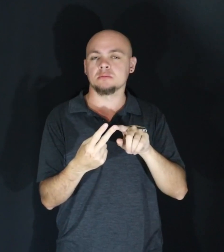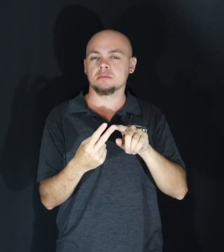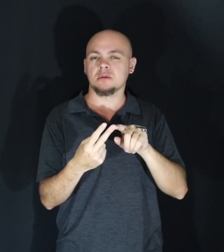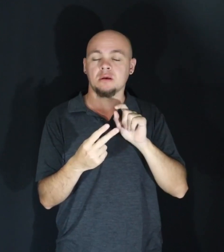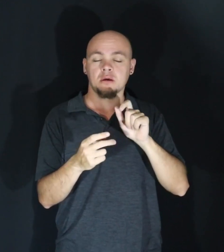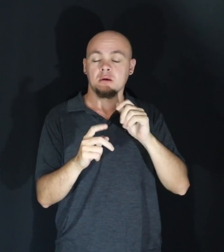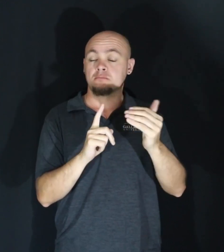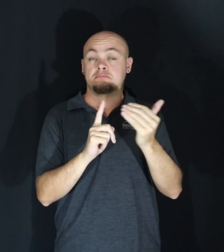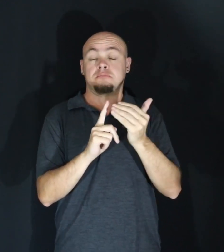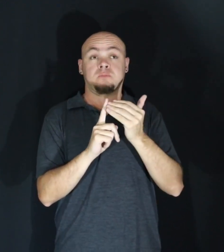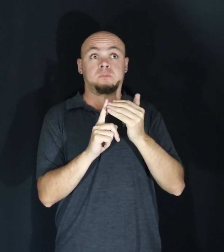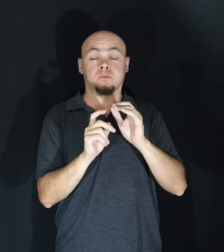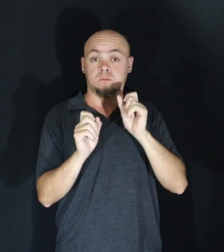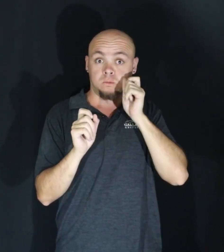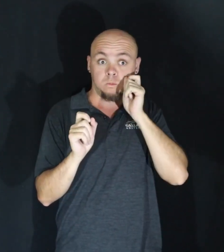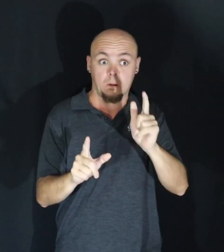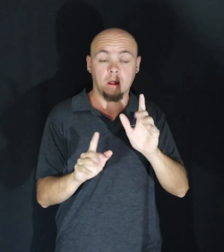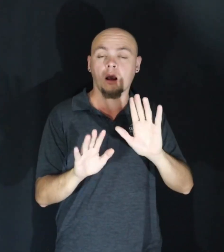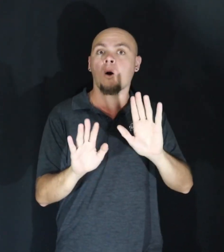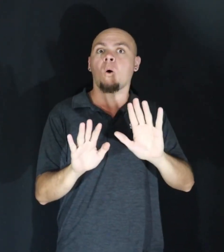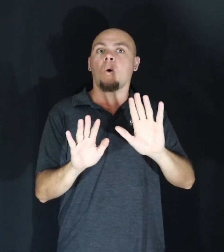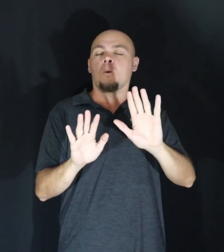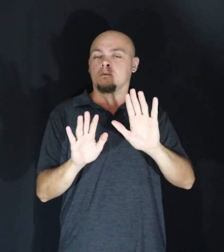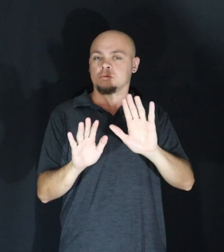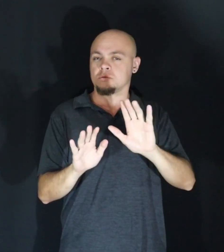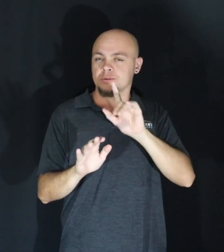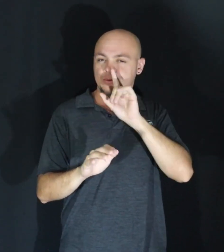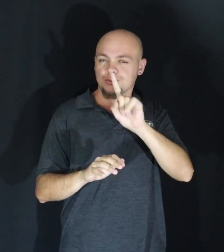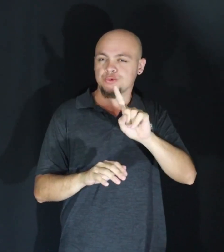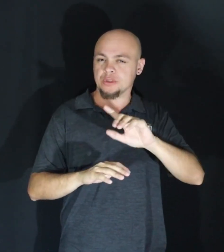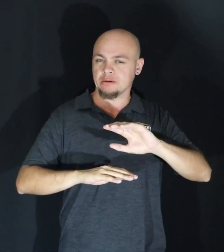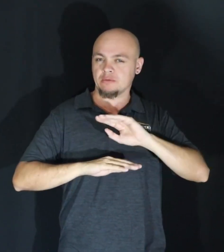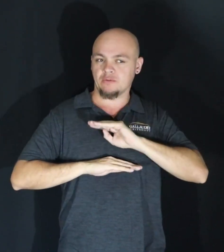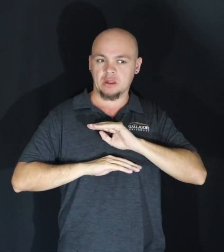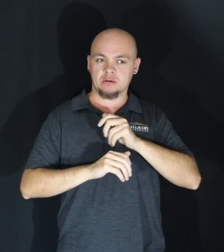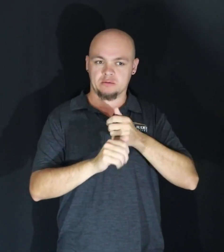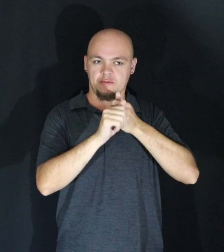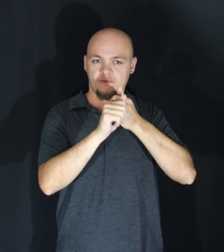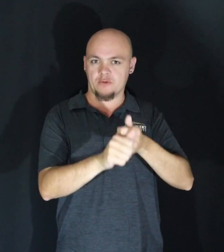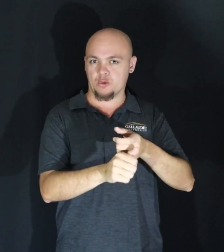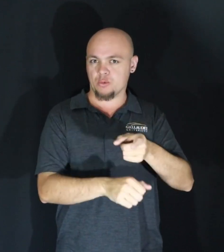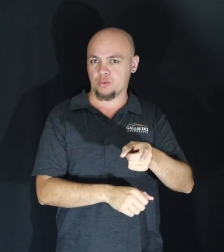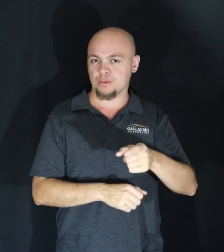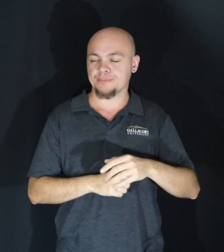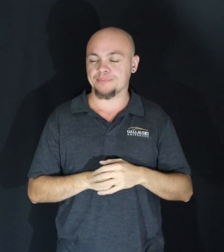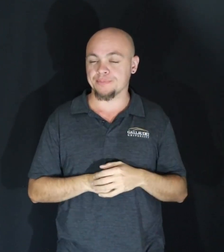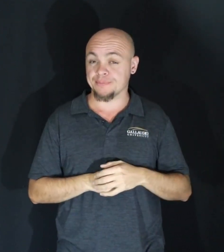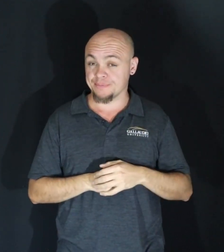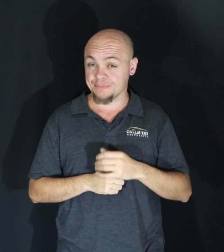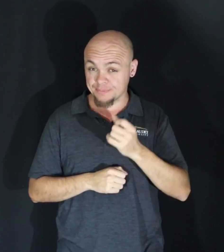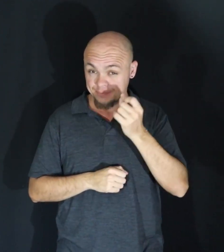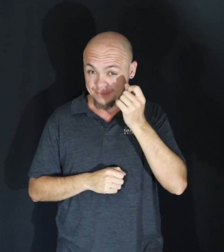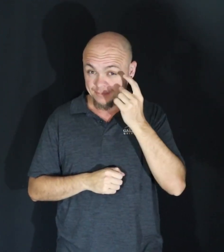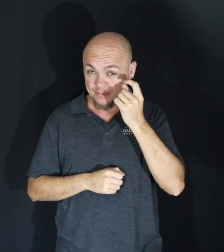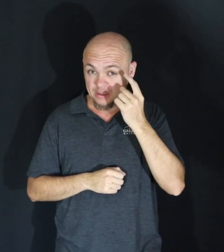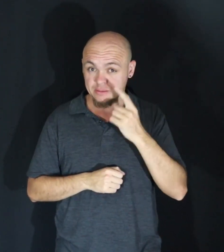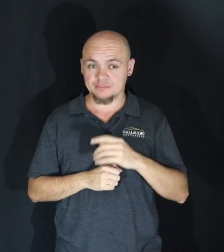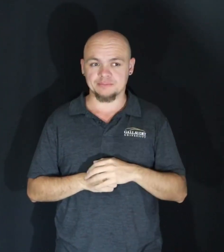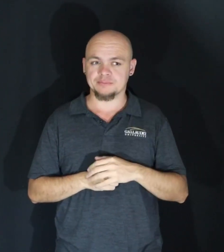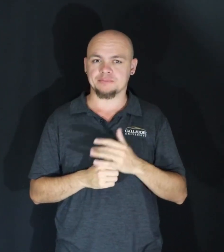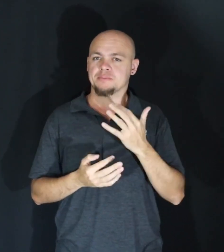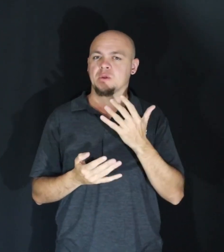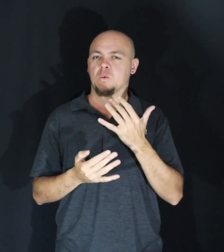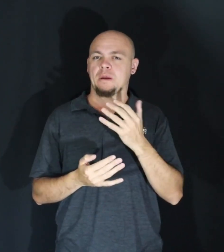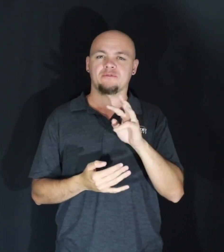wake-up call and to follow what's truly fulfilling? Now, here's the thing. You don't have to wait for